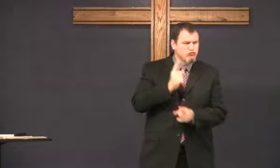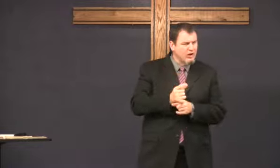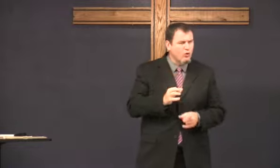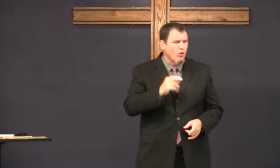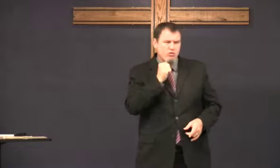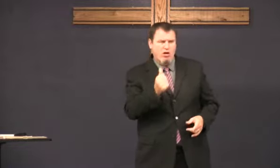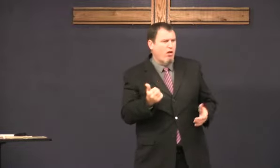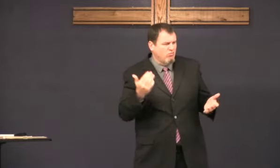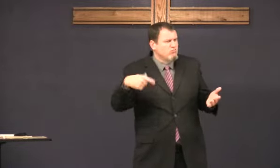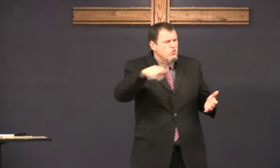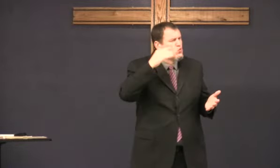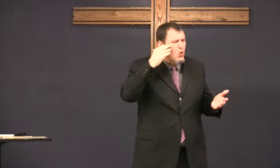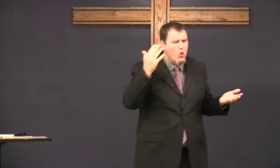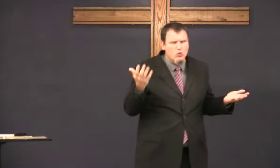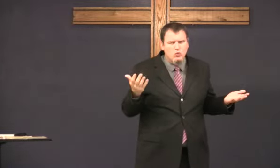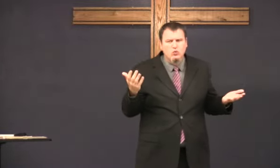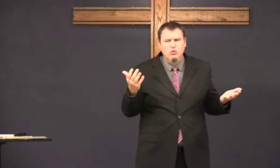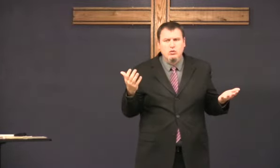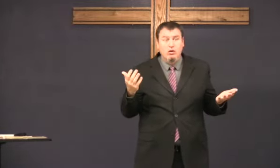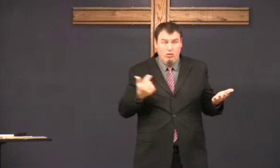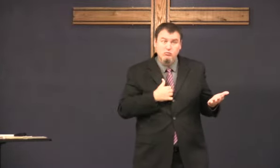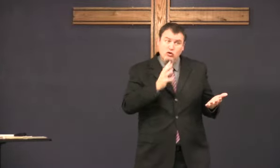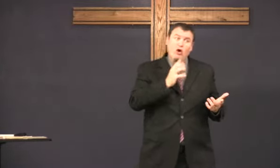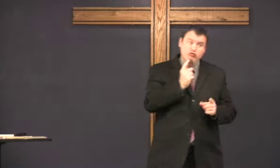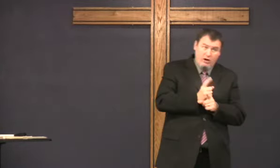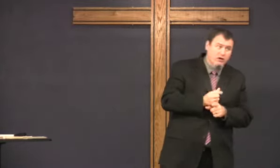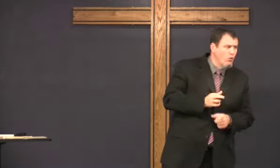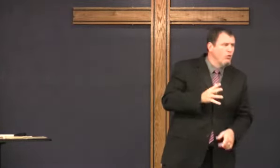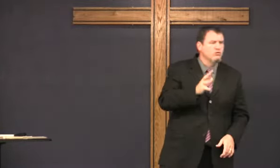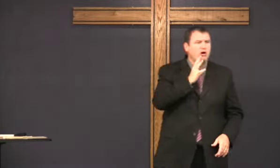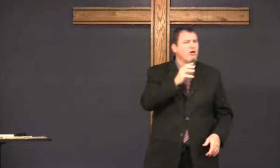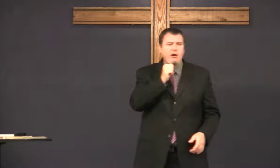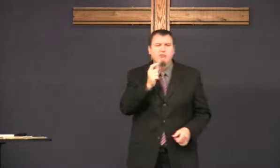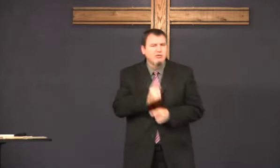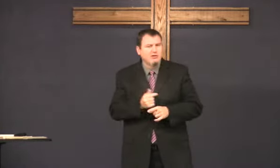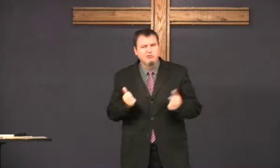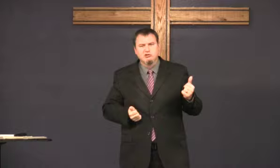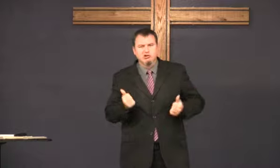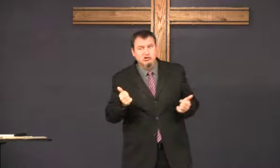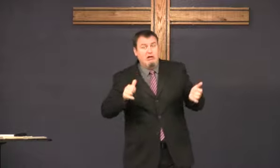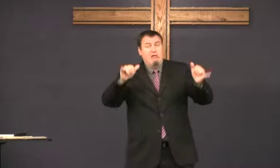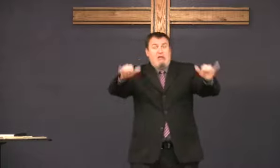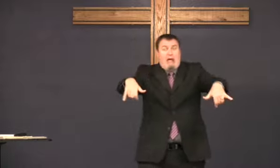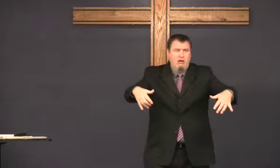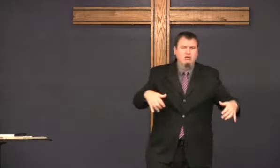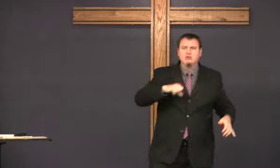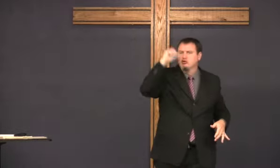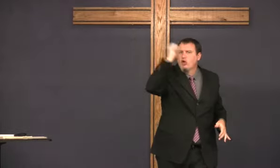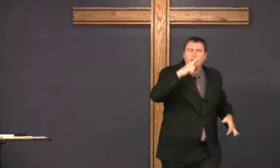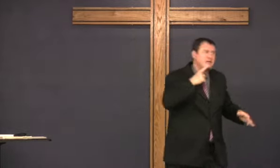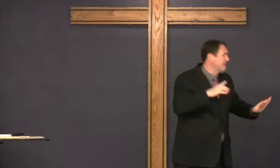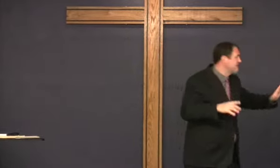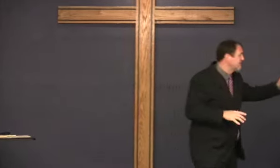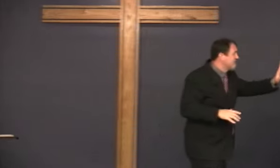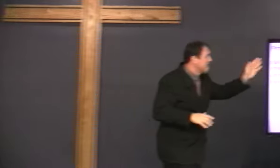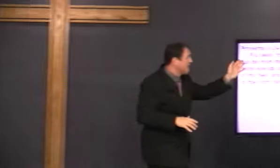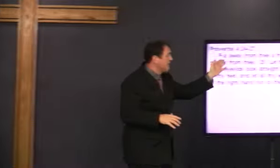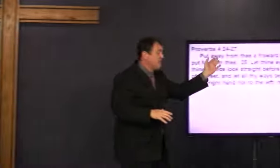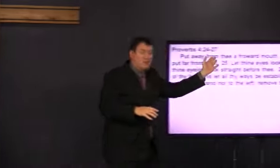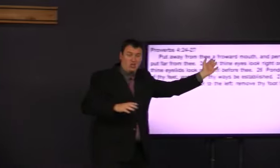You know yourself whether you're speaking correctly or not, whether you're speaking the right way or not.